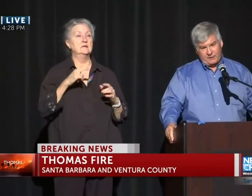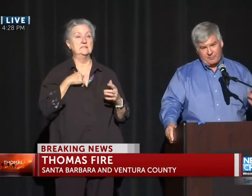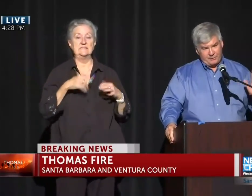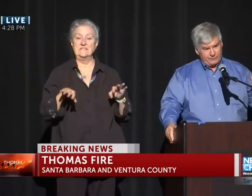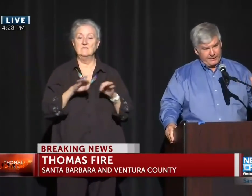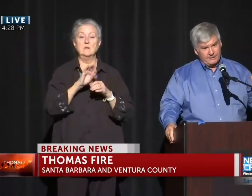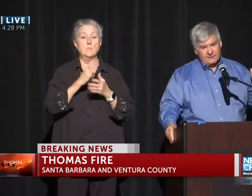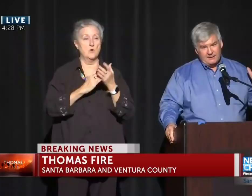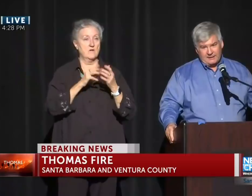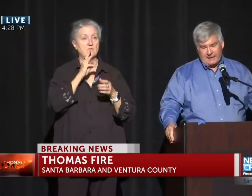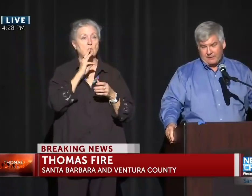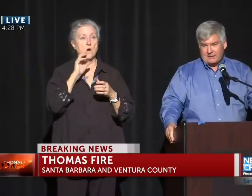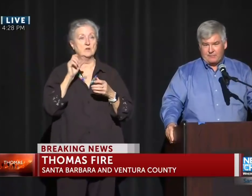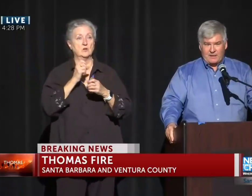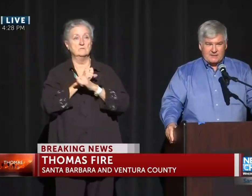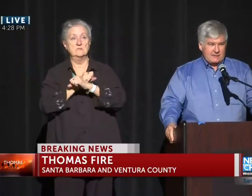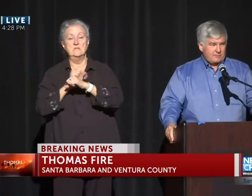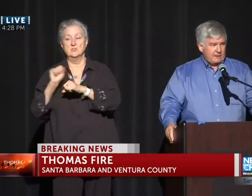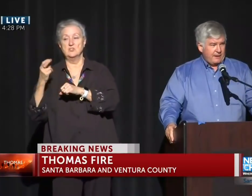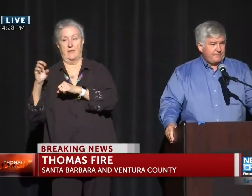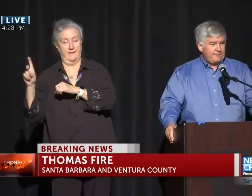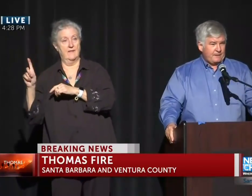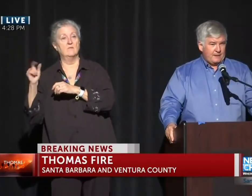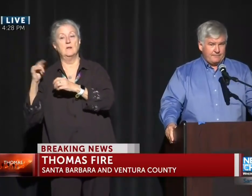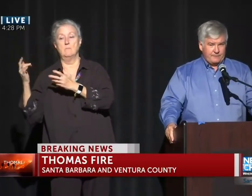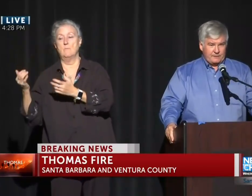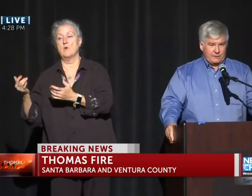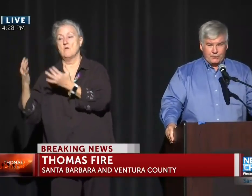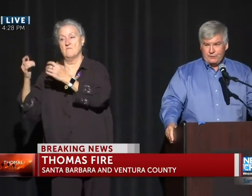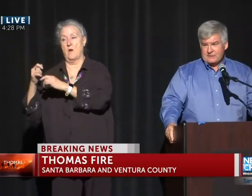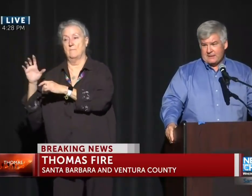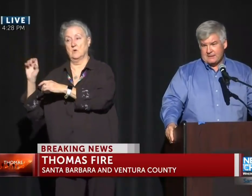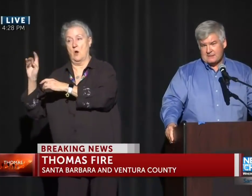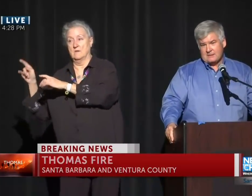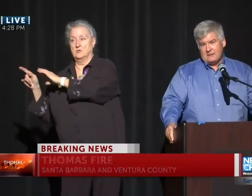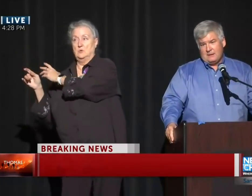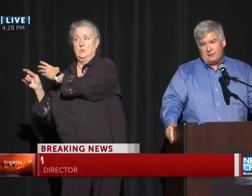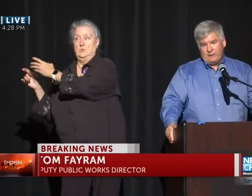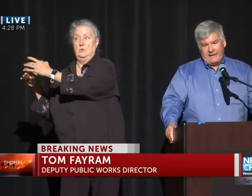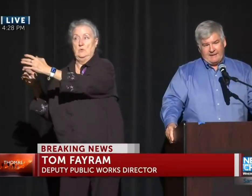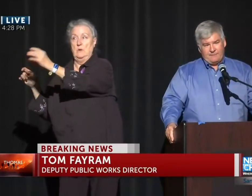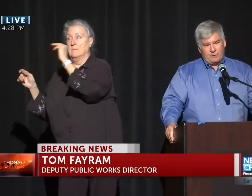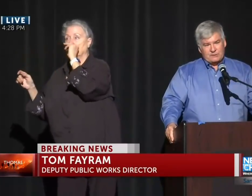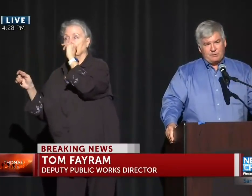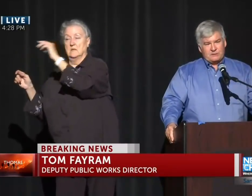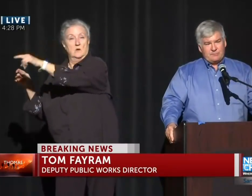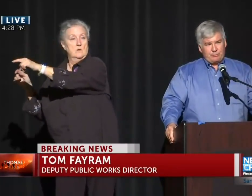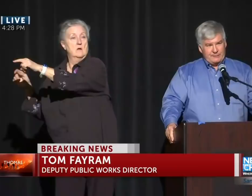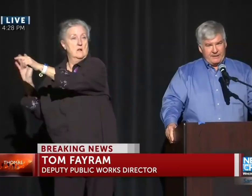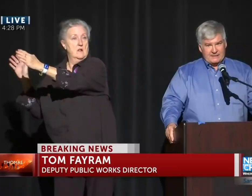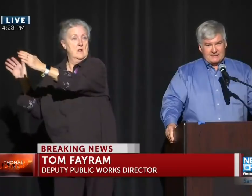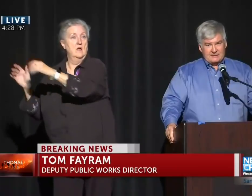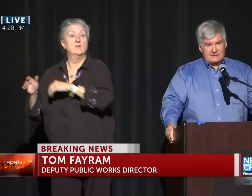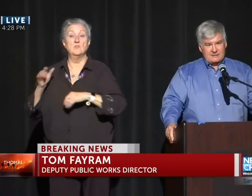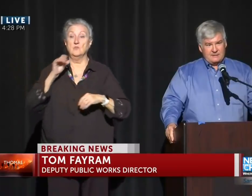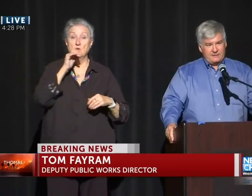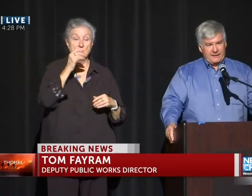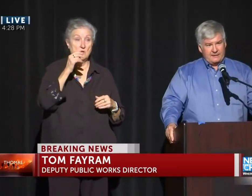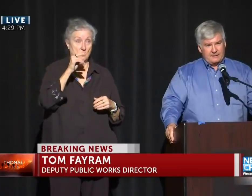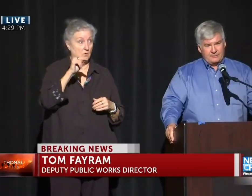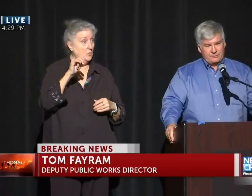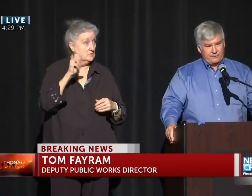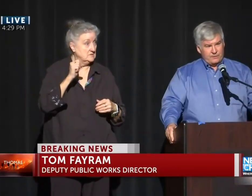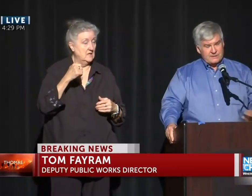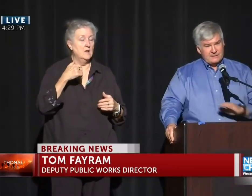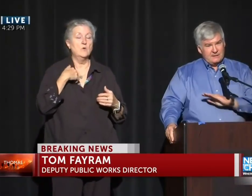been burned from Carpinteria now into the Montecito area. The good news is we have multiple debris